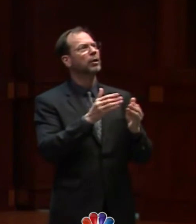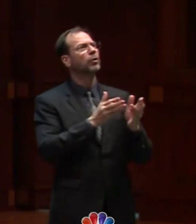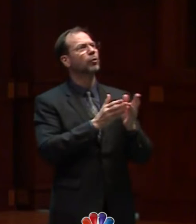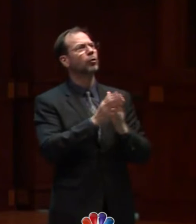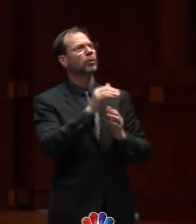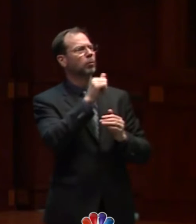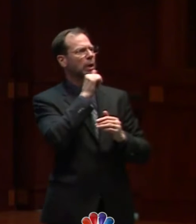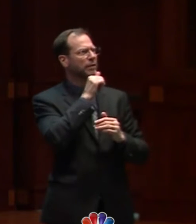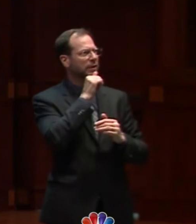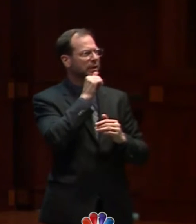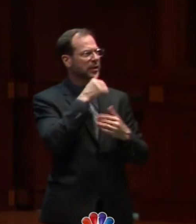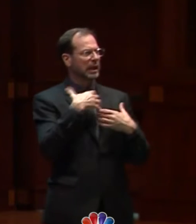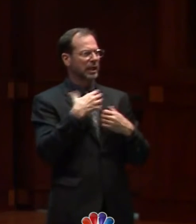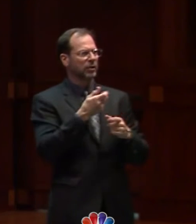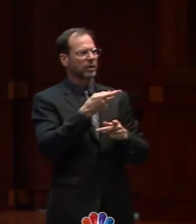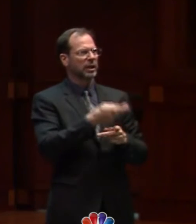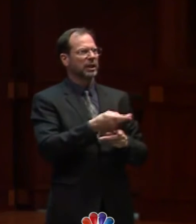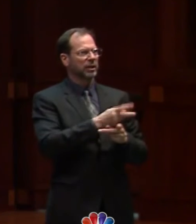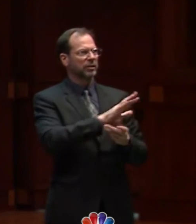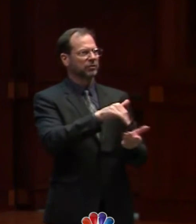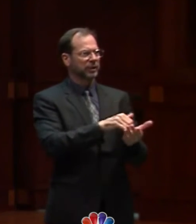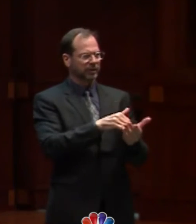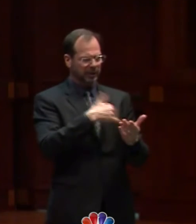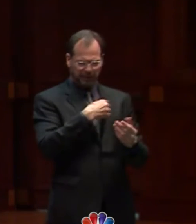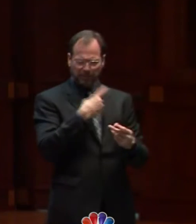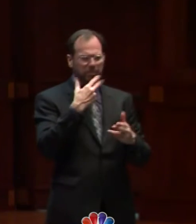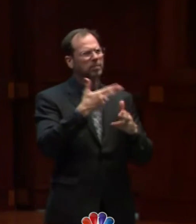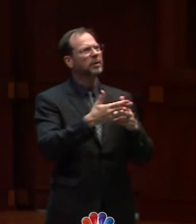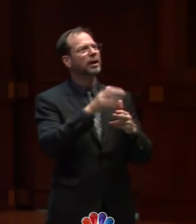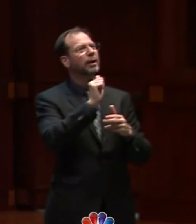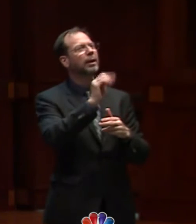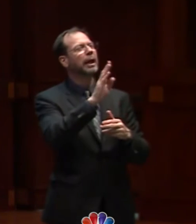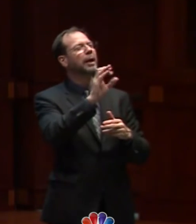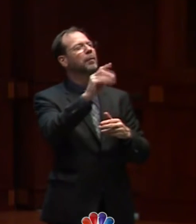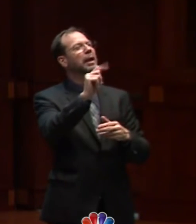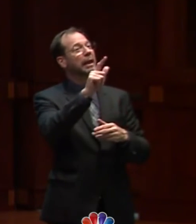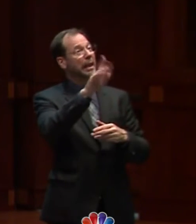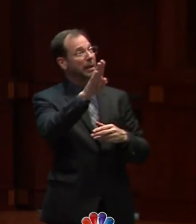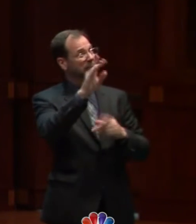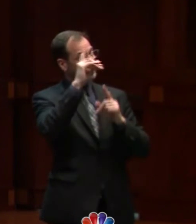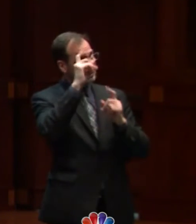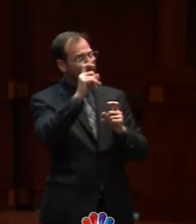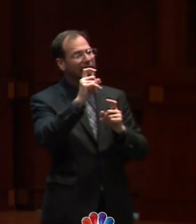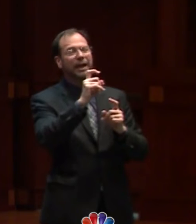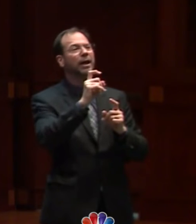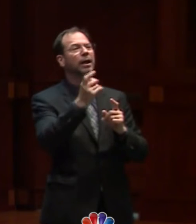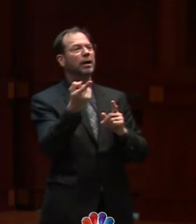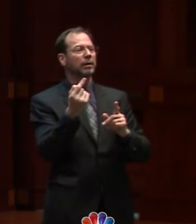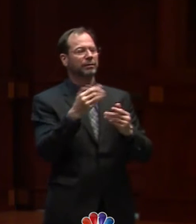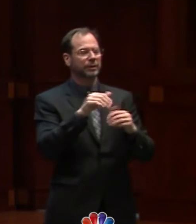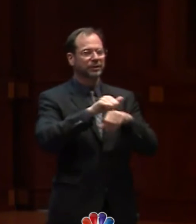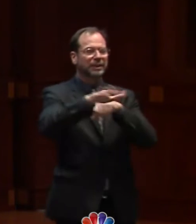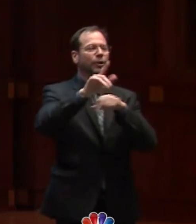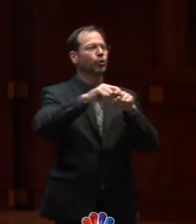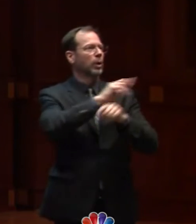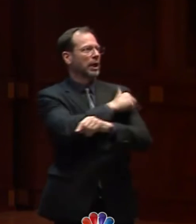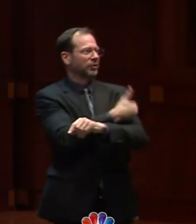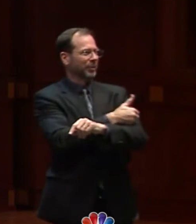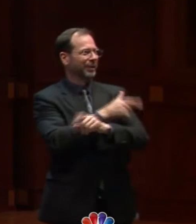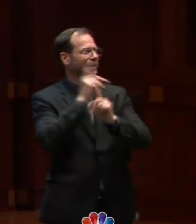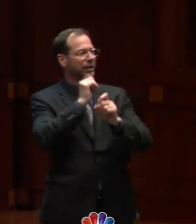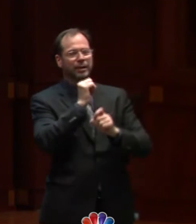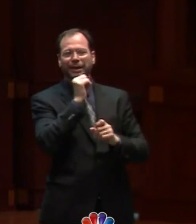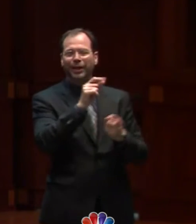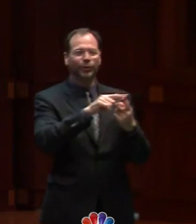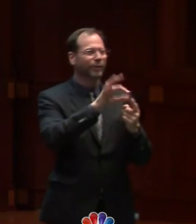the private healthcare sector. I mentioned earlier these Abbott lab tests, for example. They're all going directly to hospitals for testing, and not